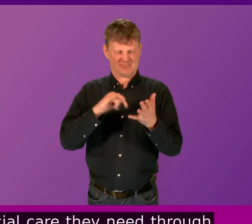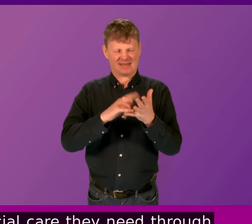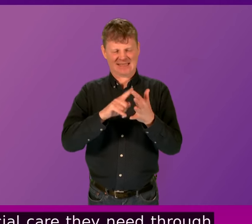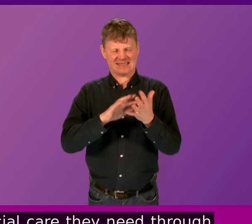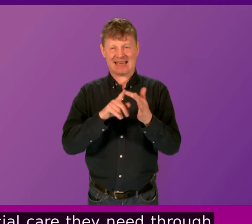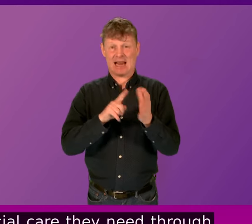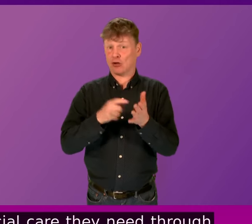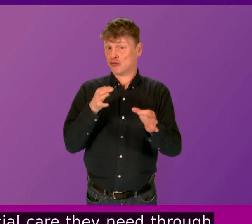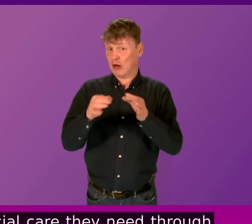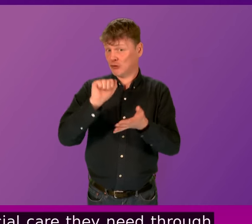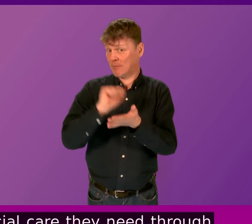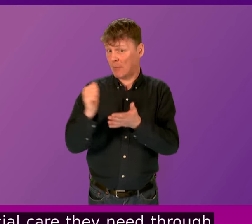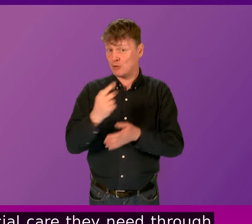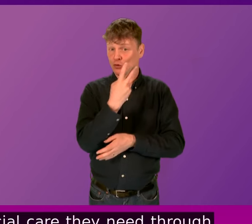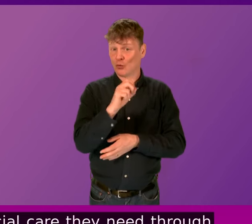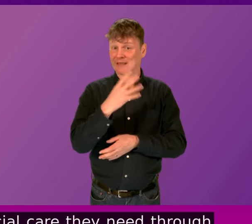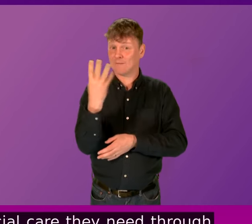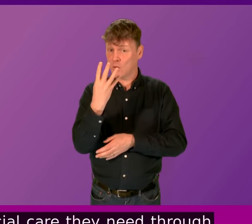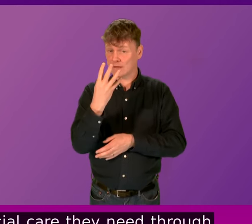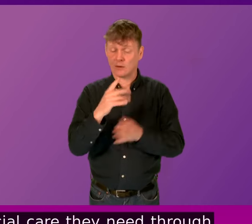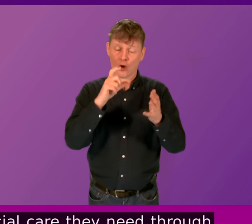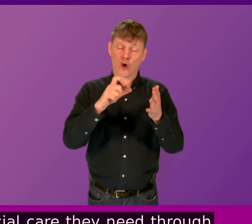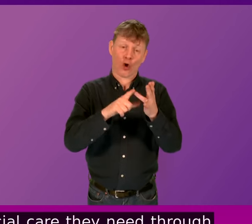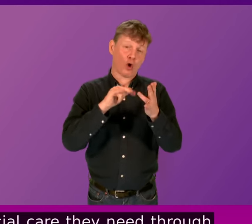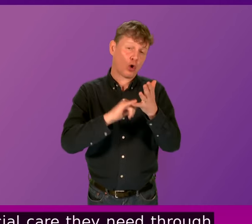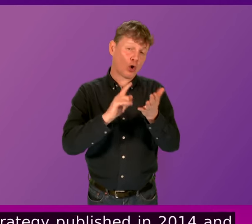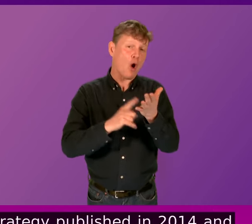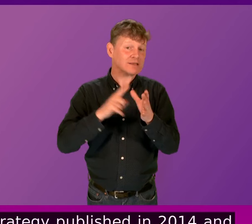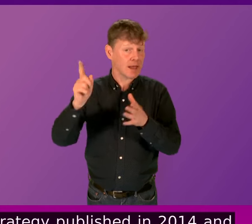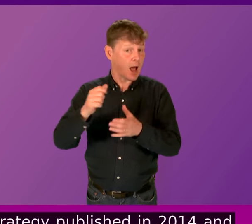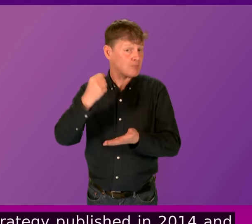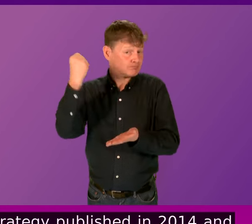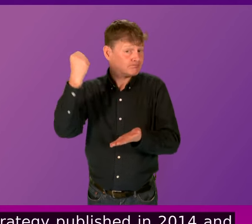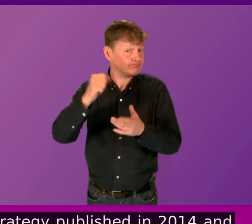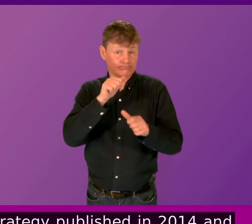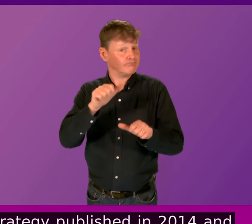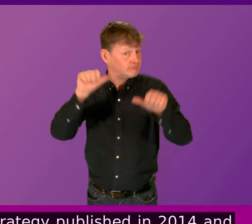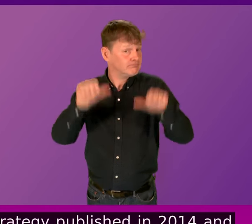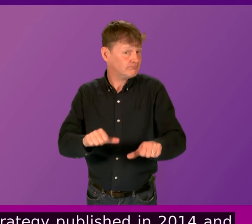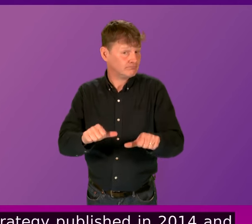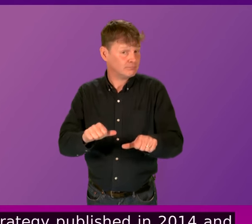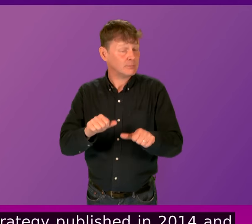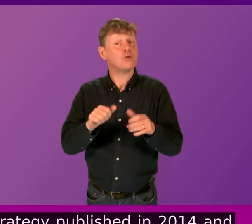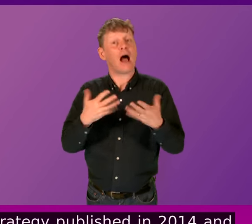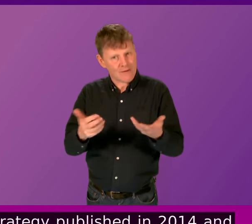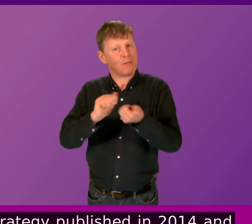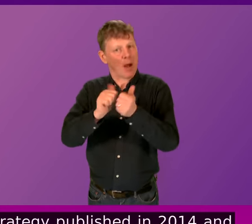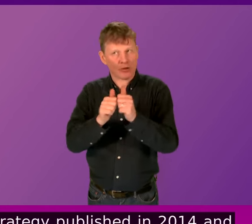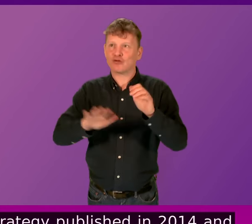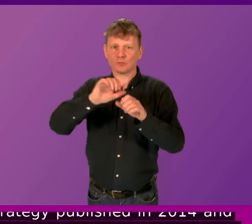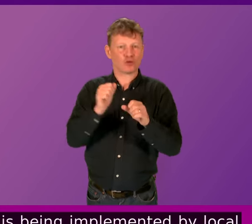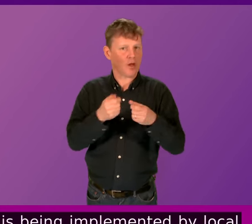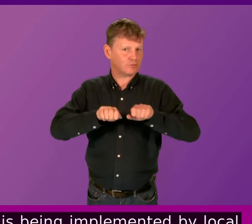in 2014 and jointly endorsed by COSLA, is being implemented by local partnerships across Scotland.